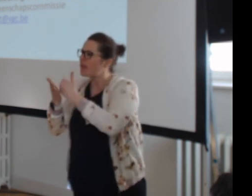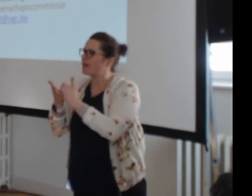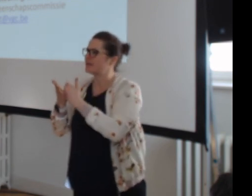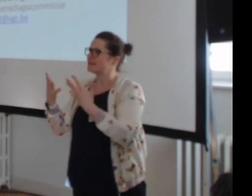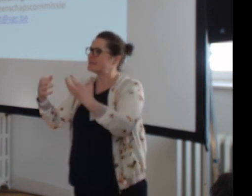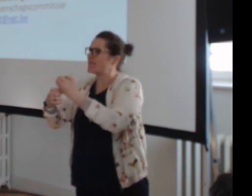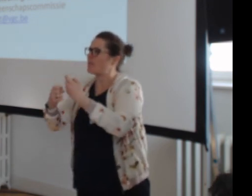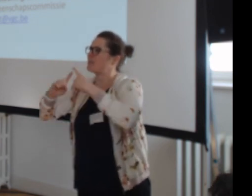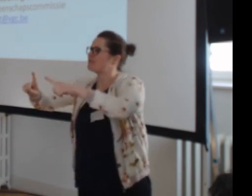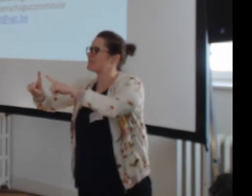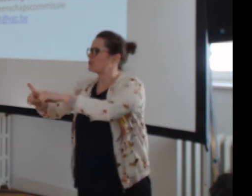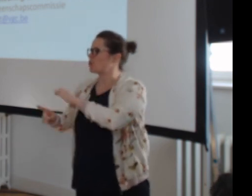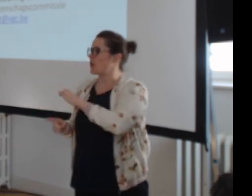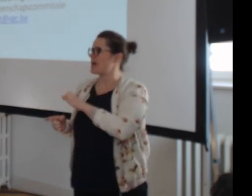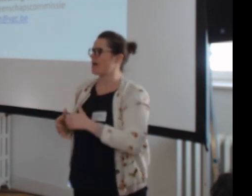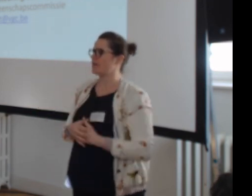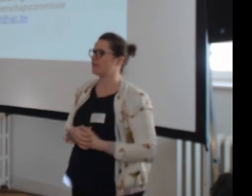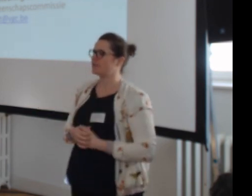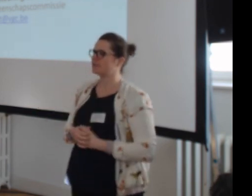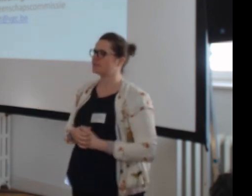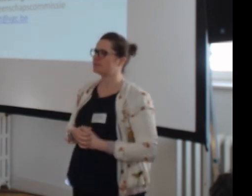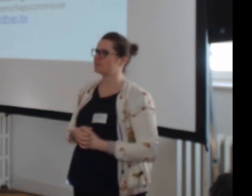colleagues.